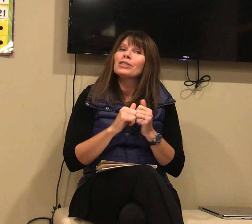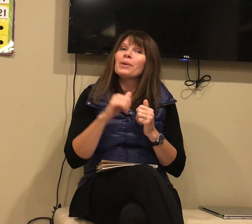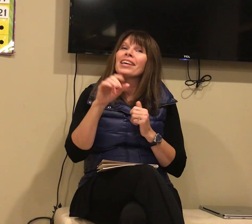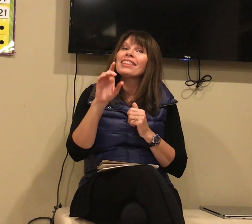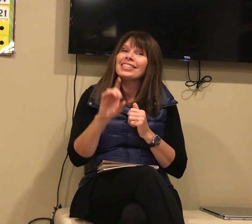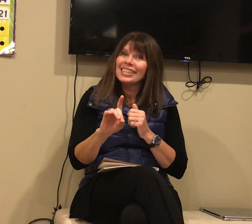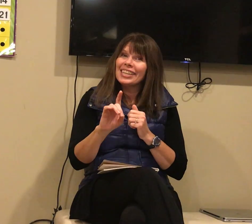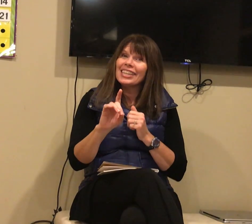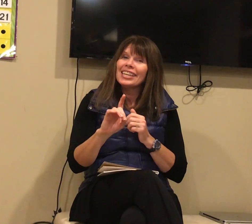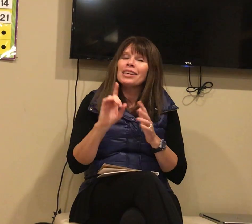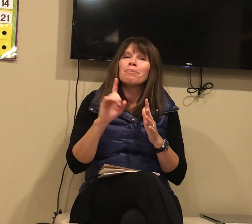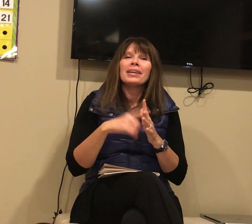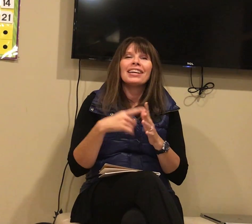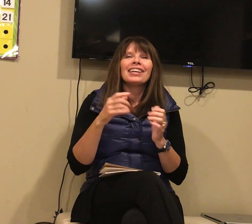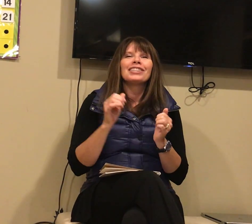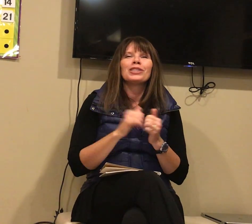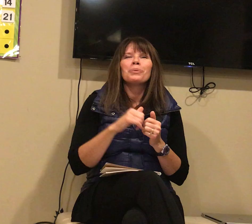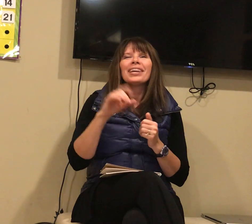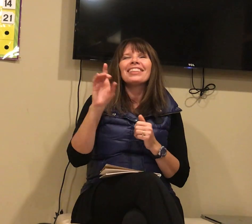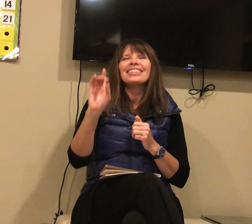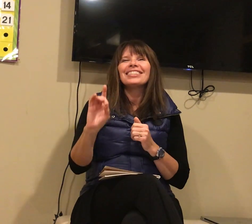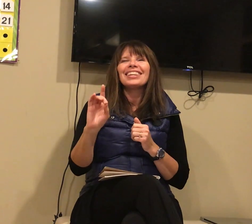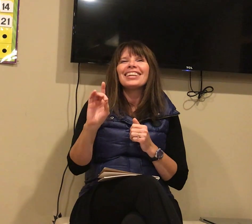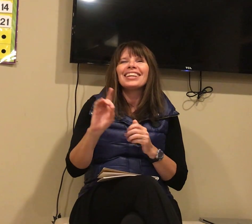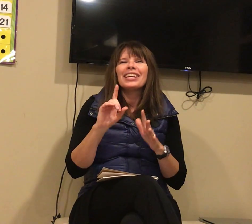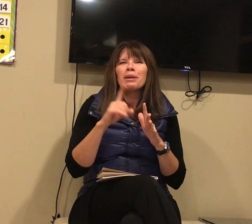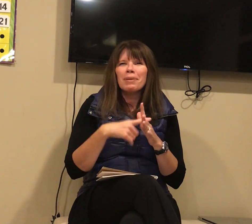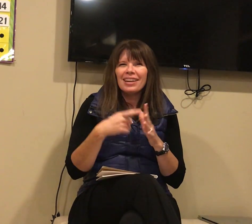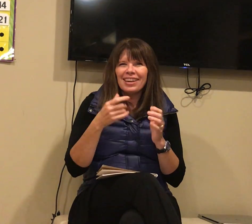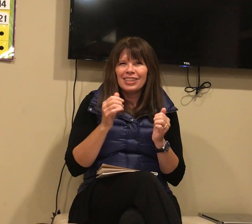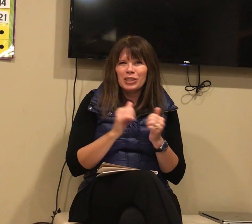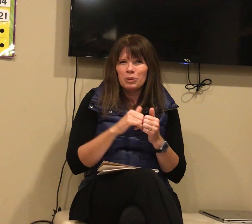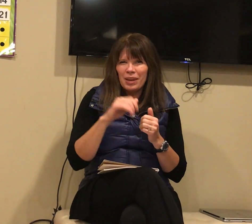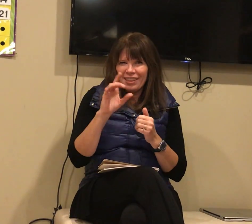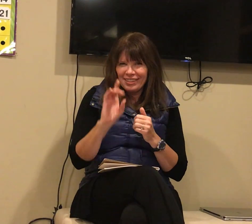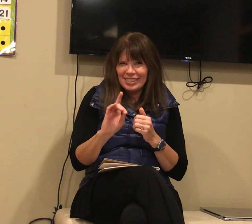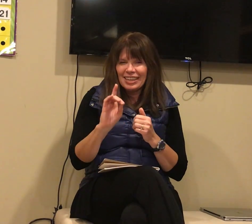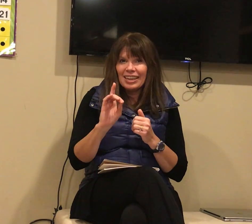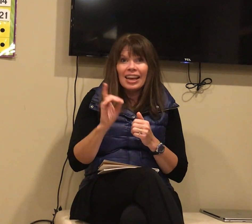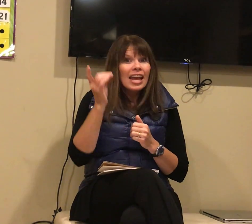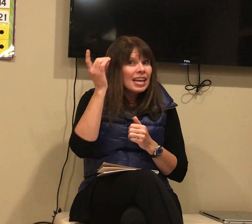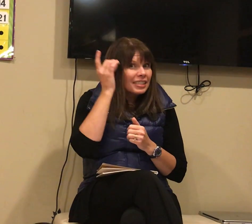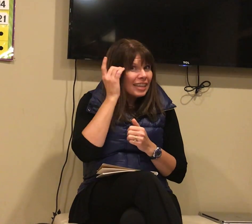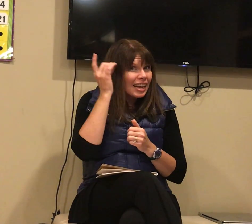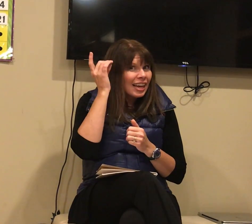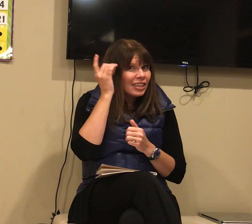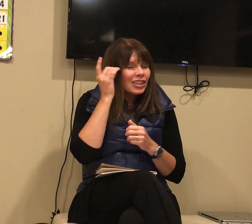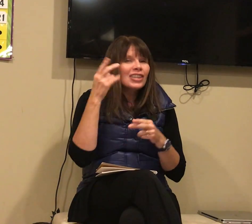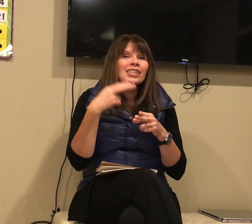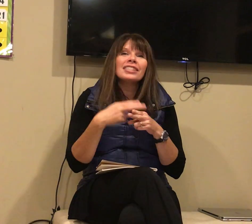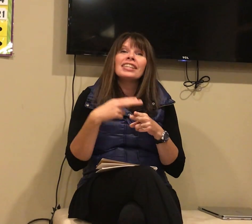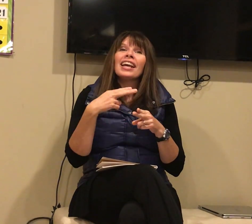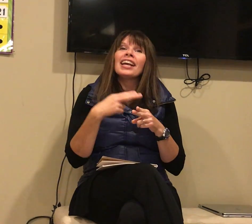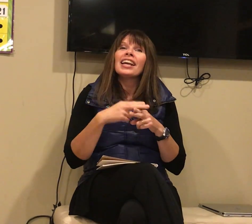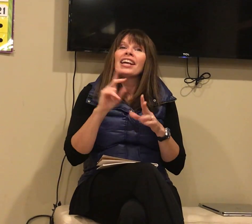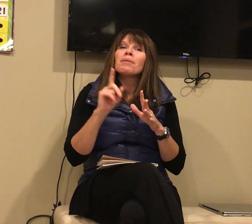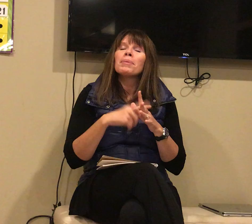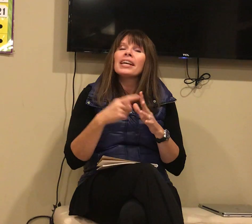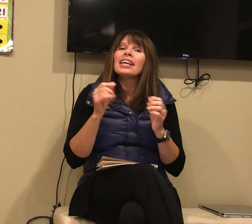with D, begins with D, begins with D. Daniel's name